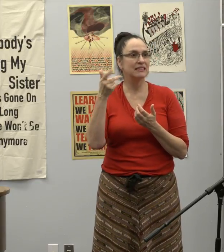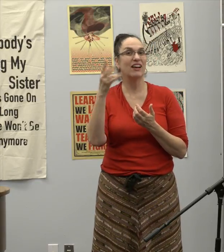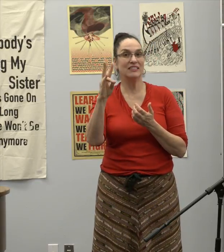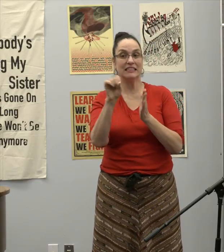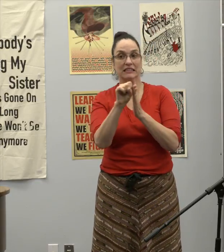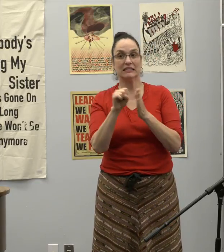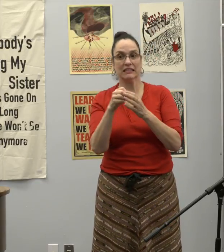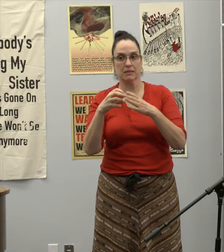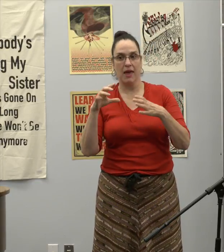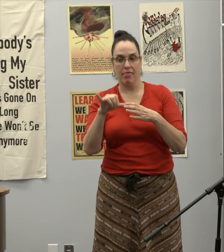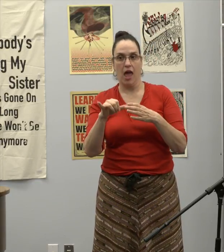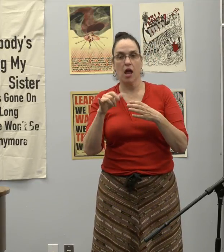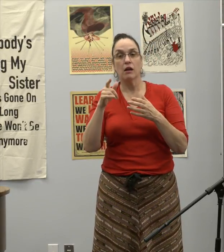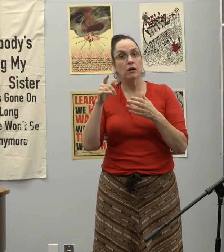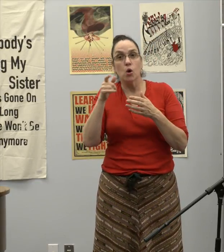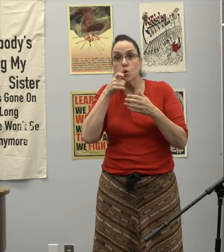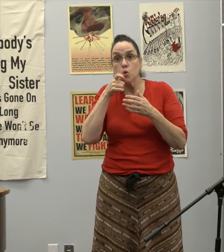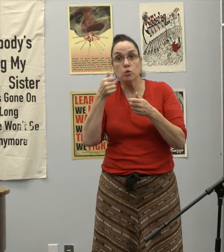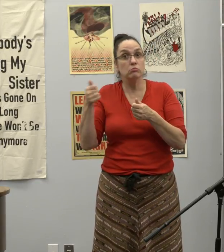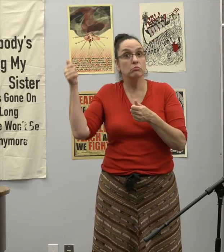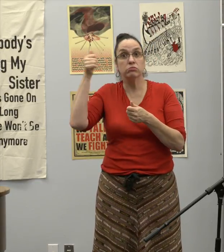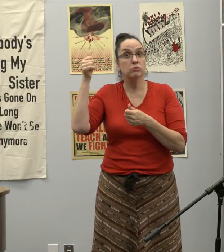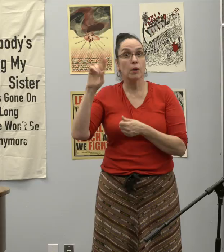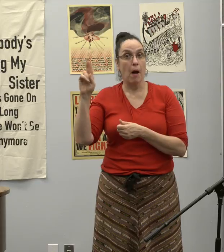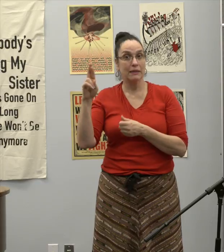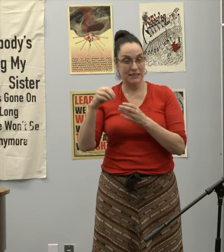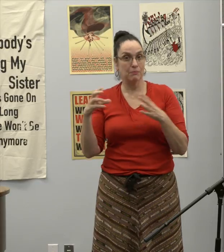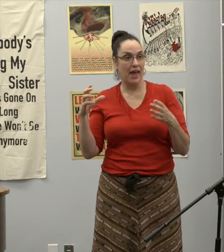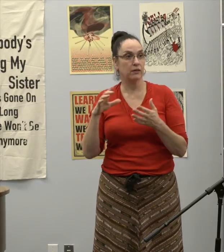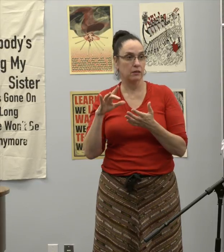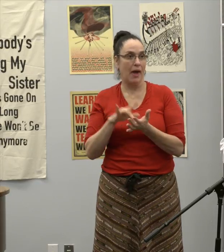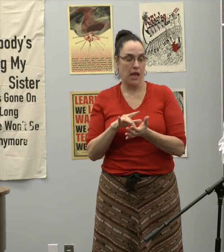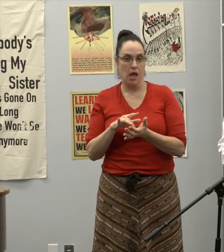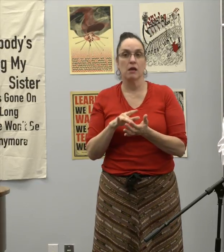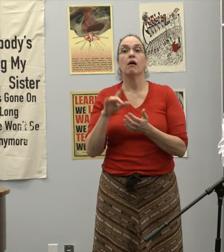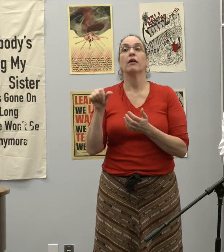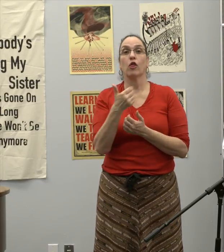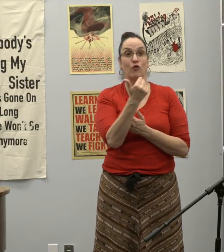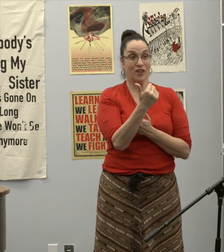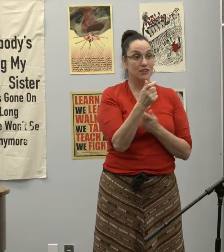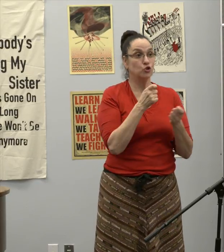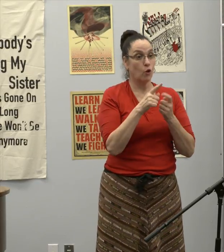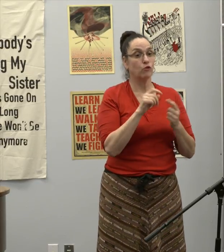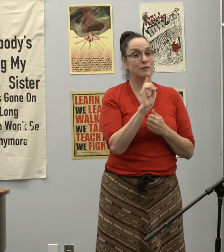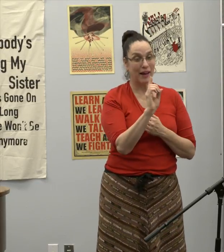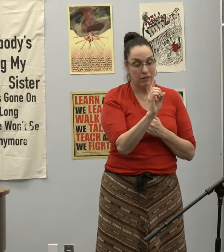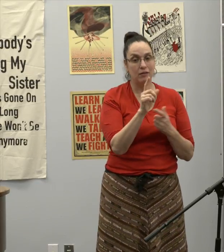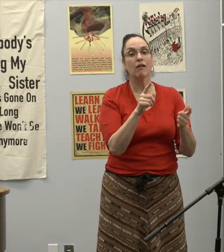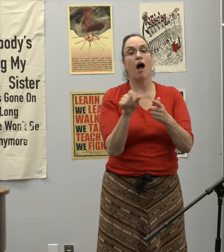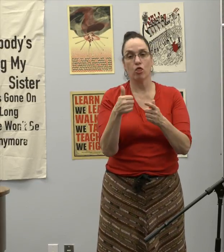17 states run by Republicans, okay? Another 15 controlled by Democrats and one by